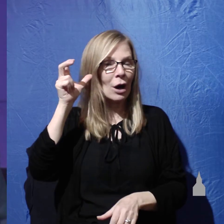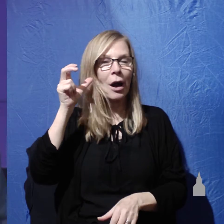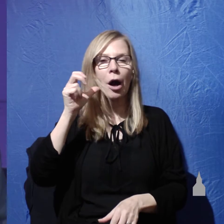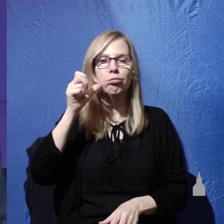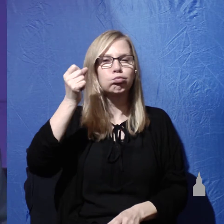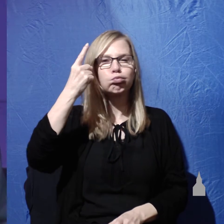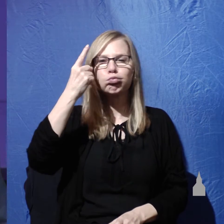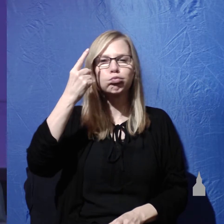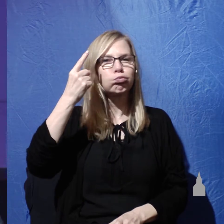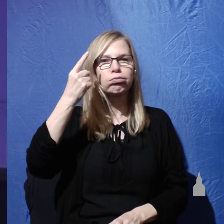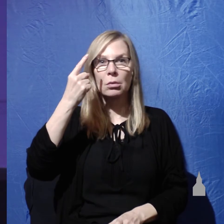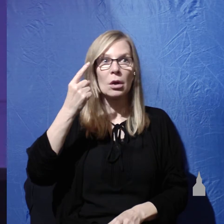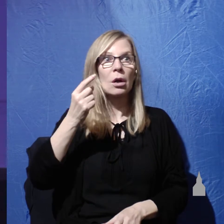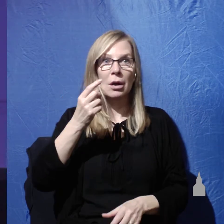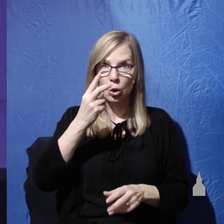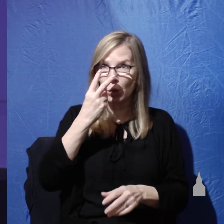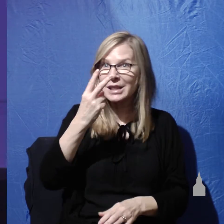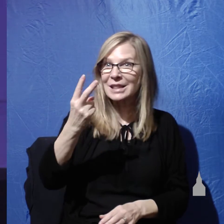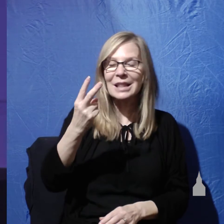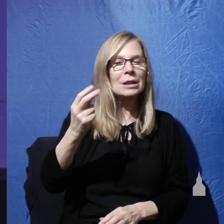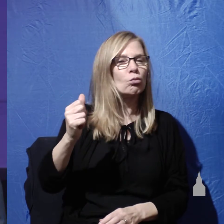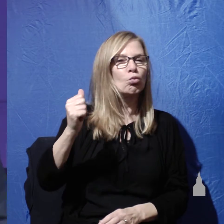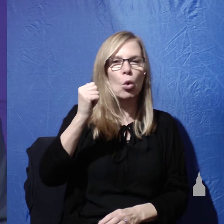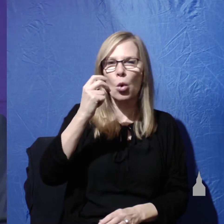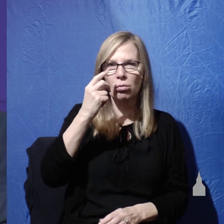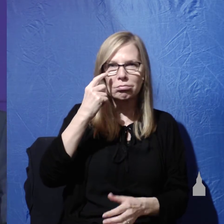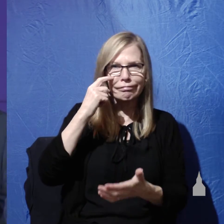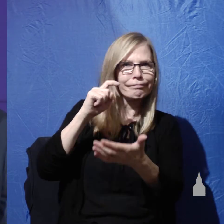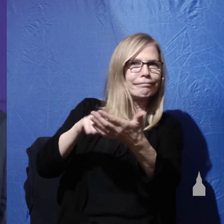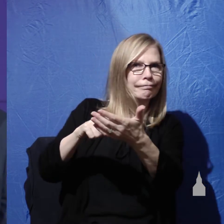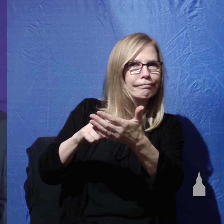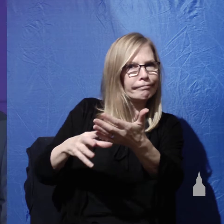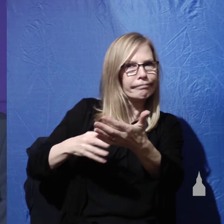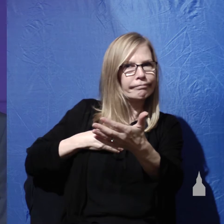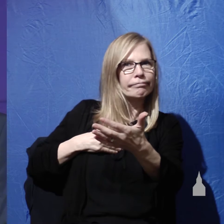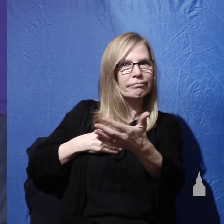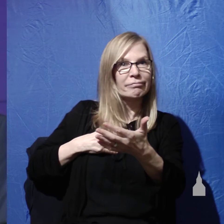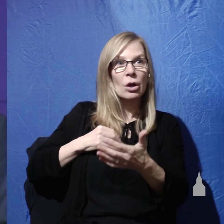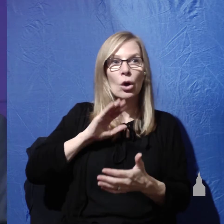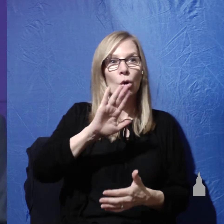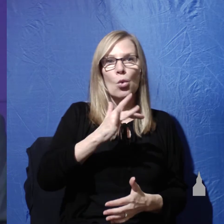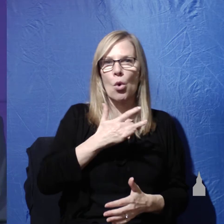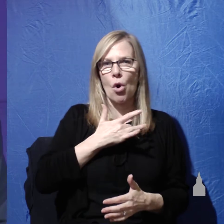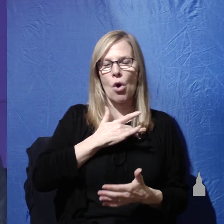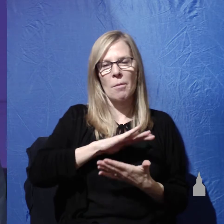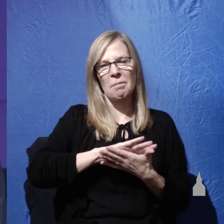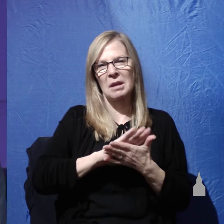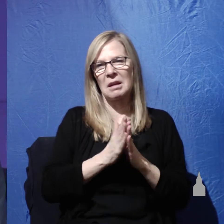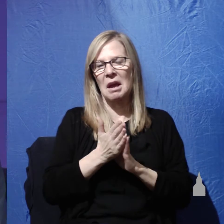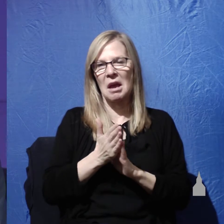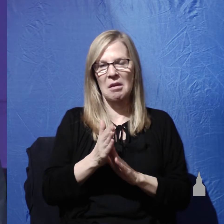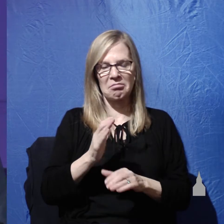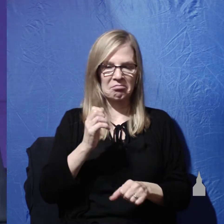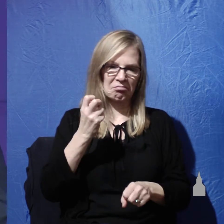keep on seeing but will not perceive. For the heart of this people has become dull, and